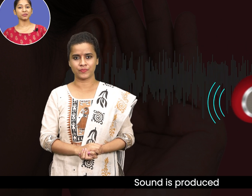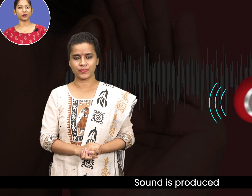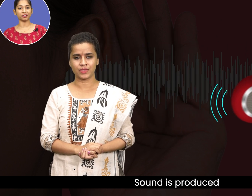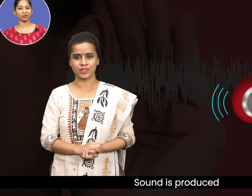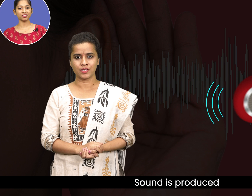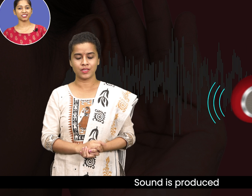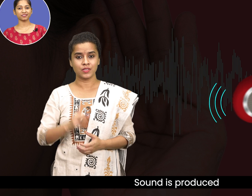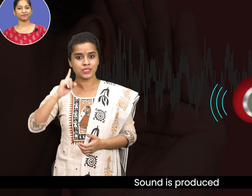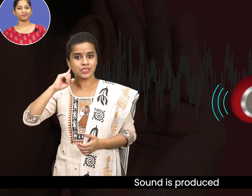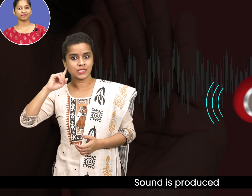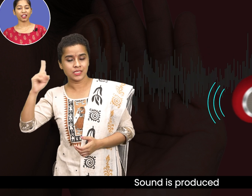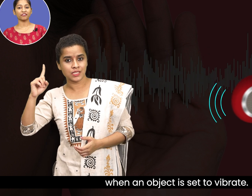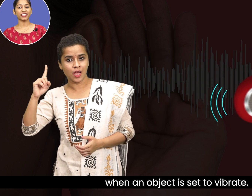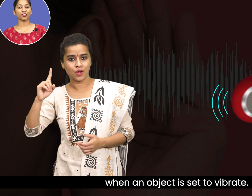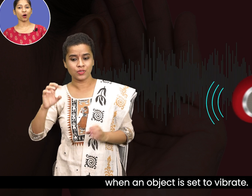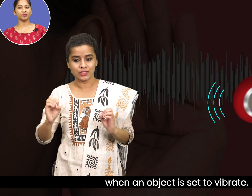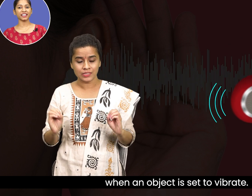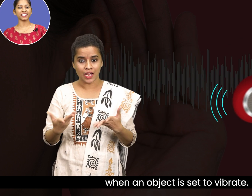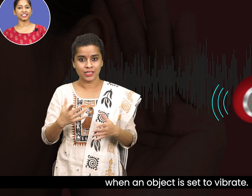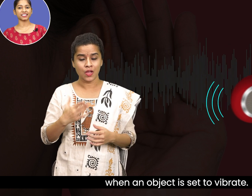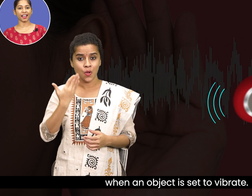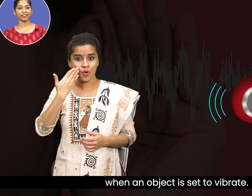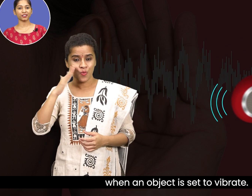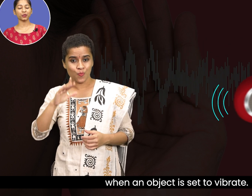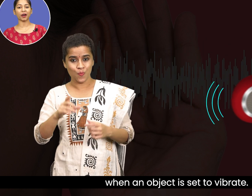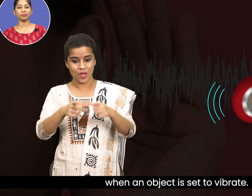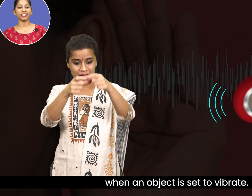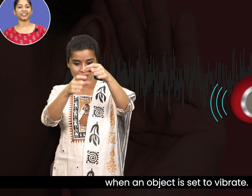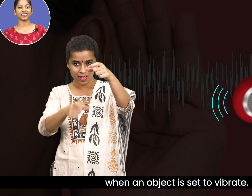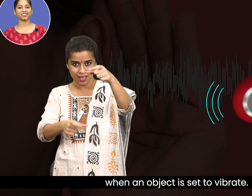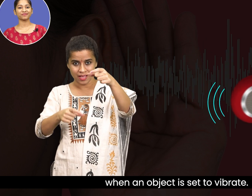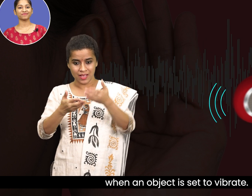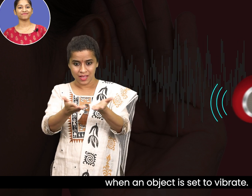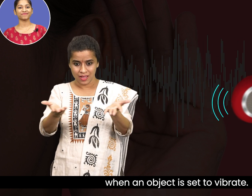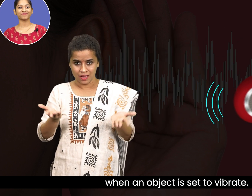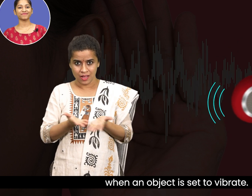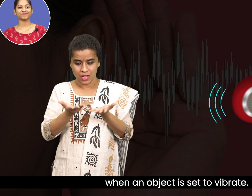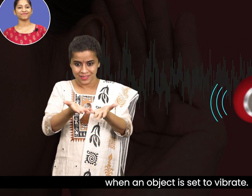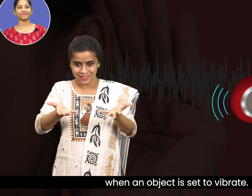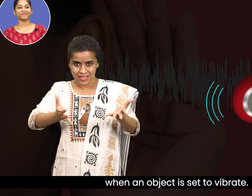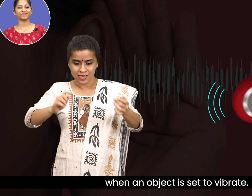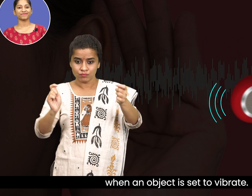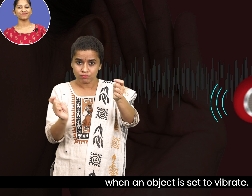Sound is produced when an object is set to vibrate.